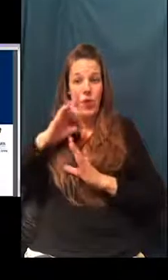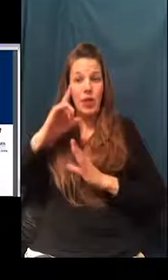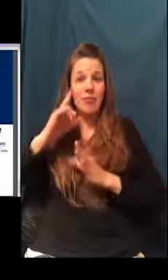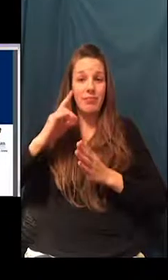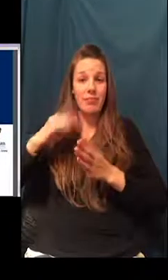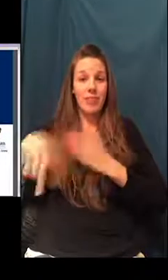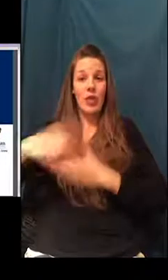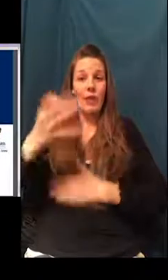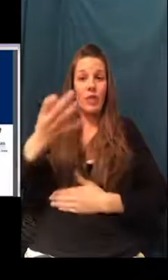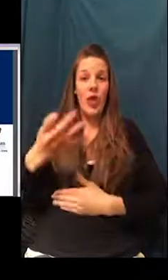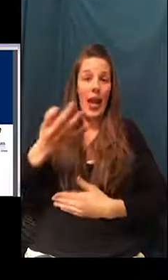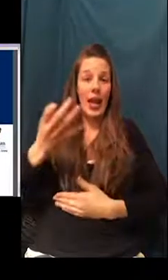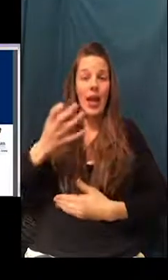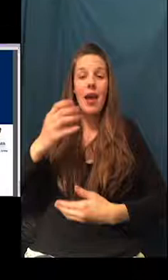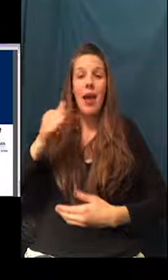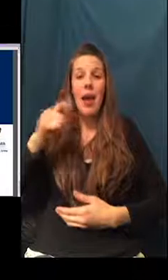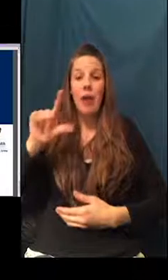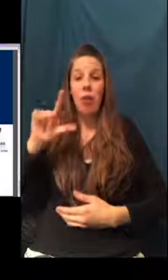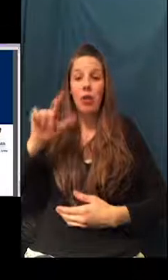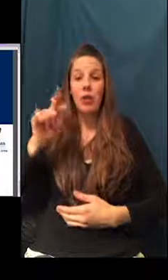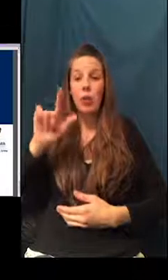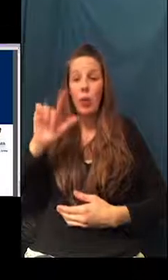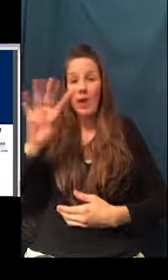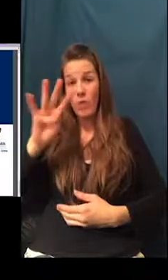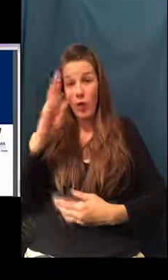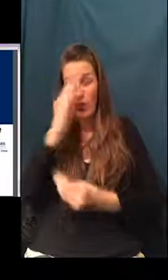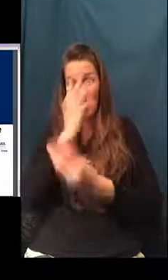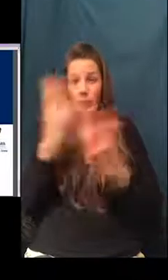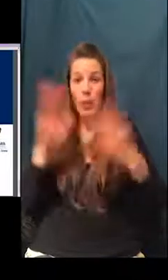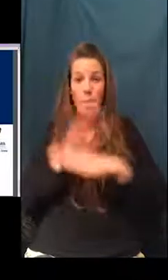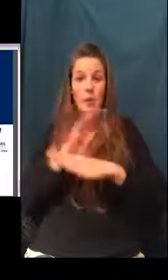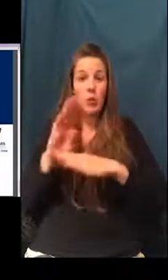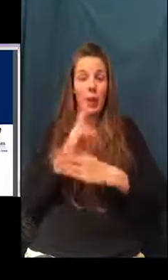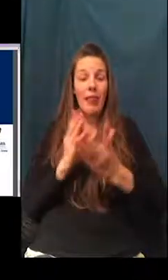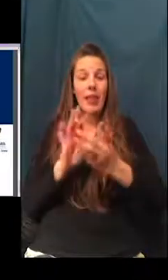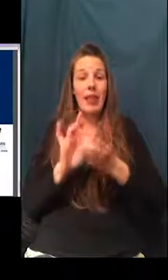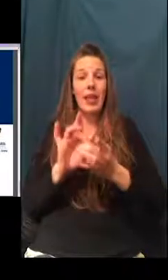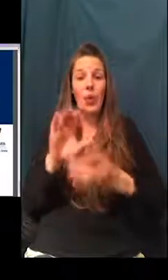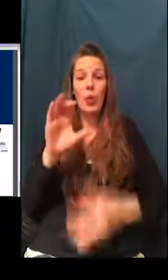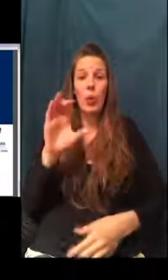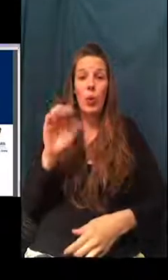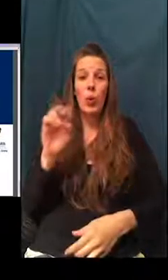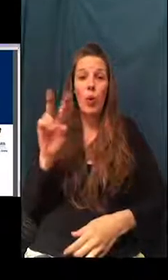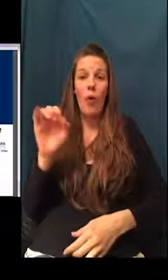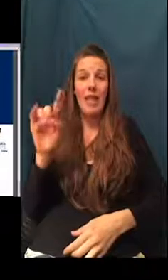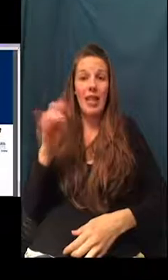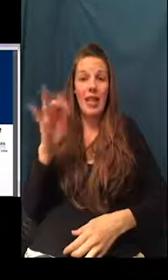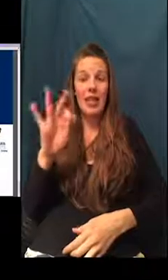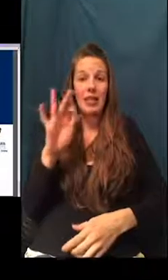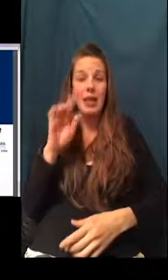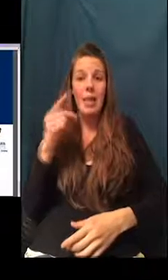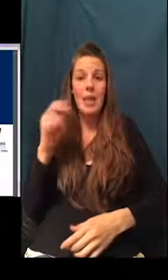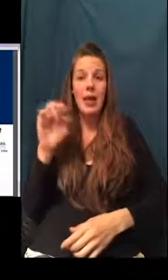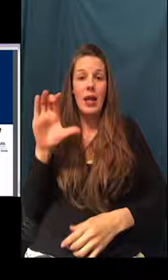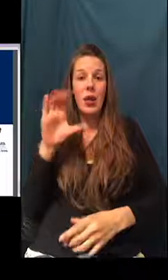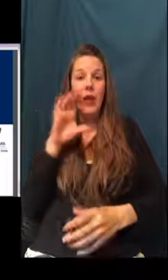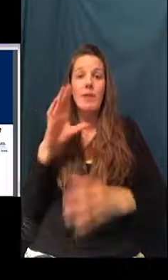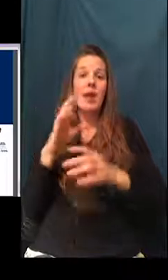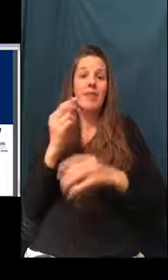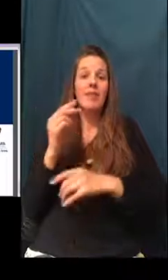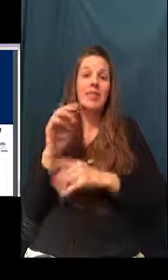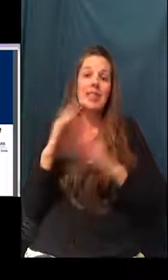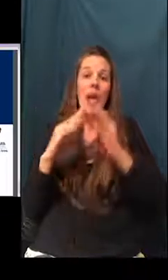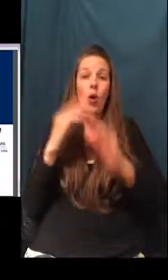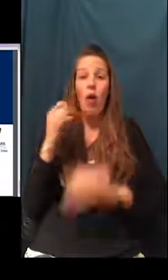next Friday, April 24th, is information for businesses during the COVID-19 pandemic. We have been holding the town halls Friday